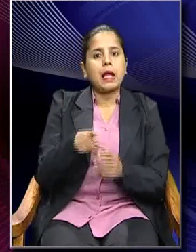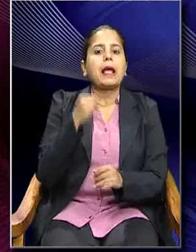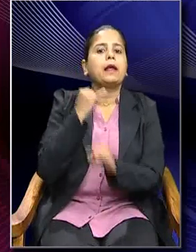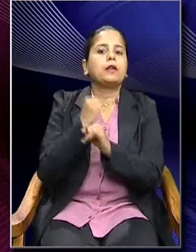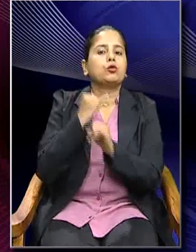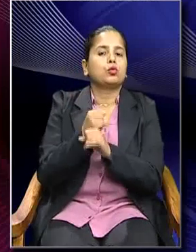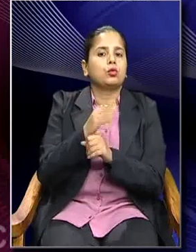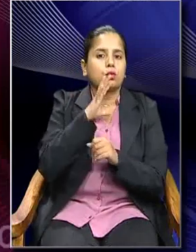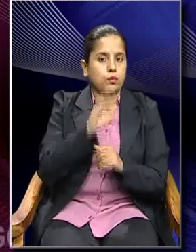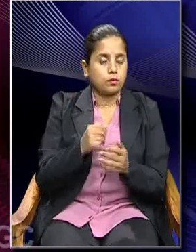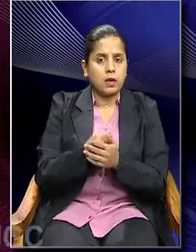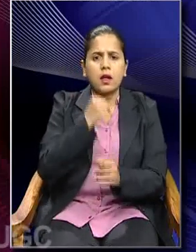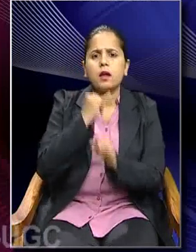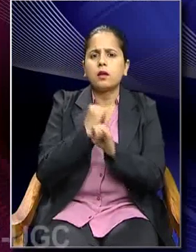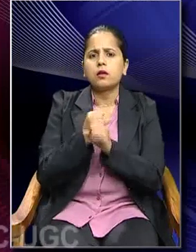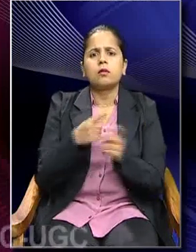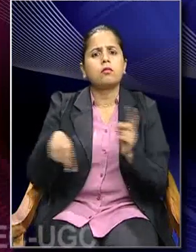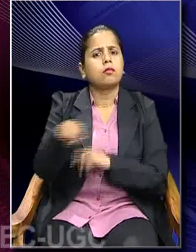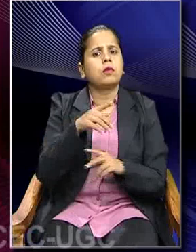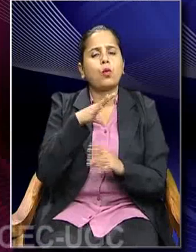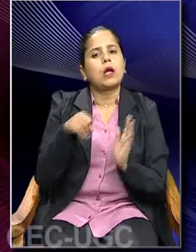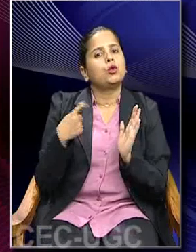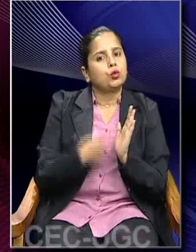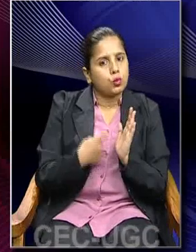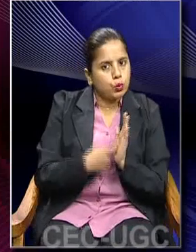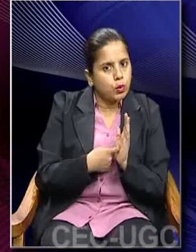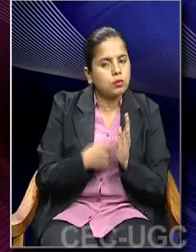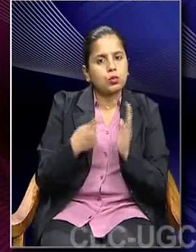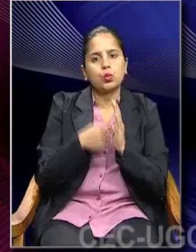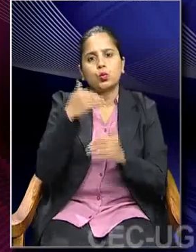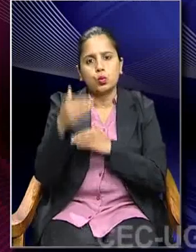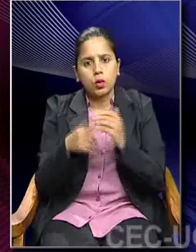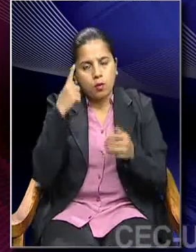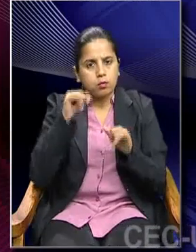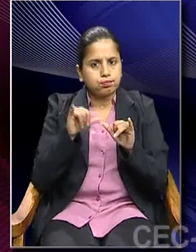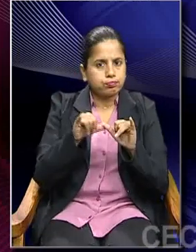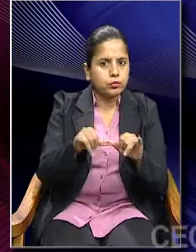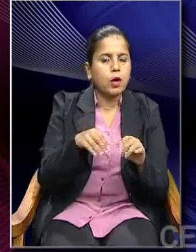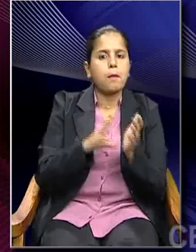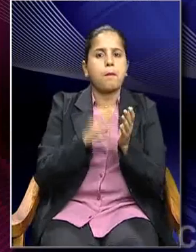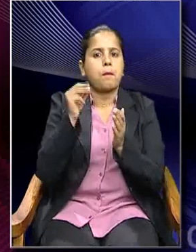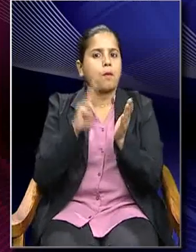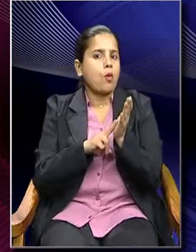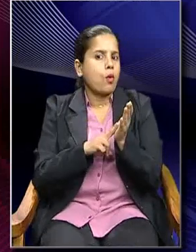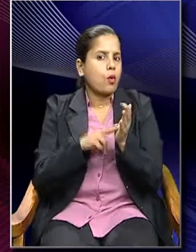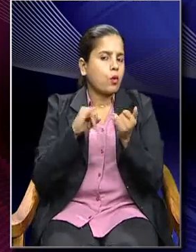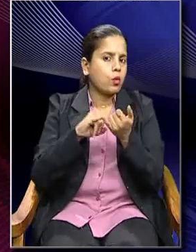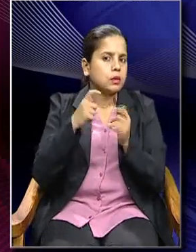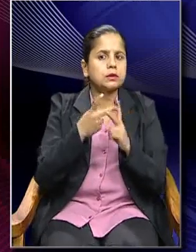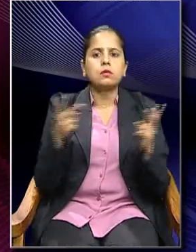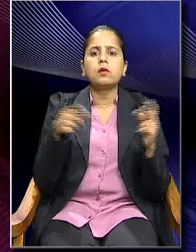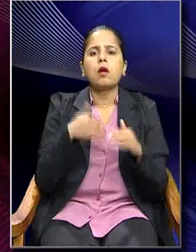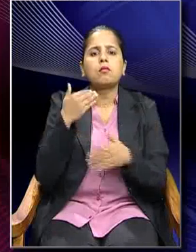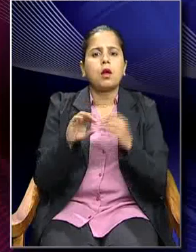institution. An institution is a set of rules, regulation, folkways, mores that are gradually developed